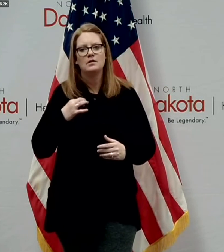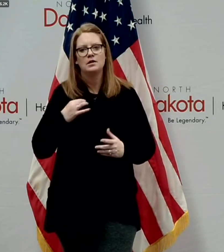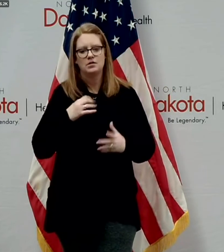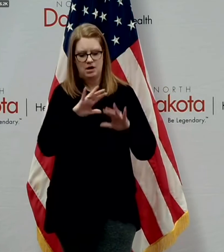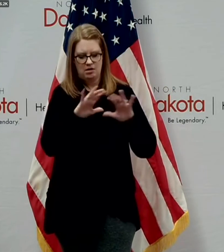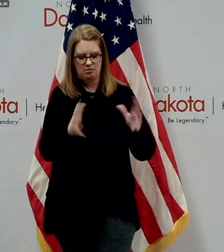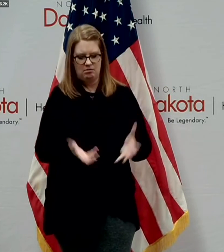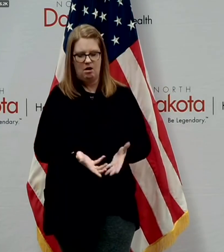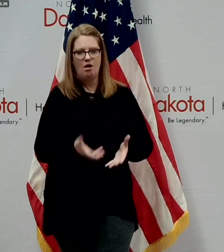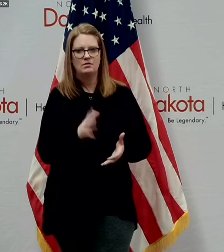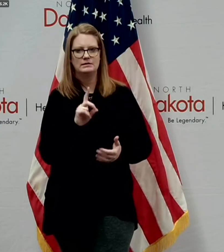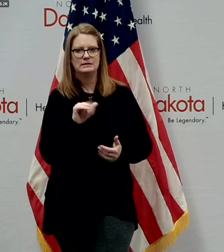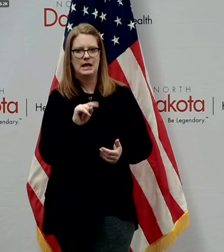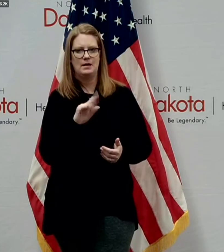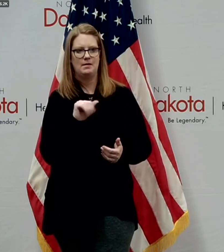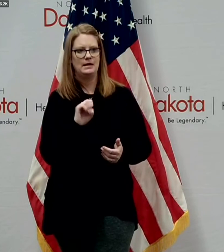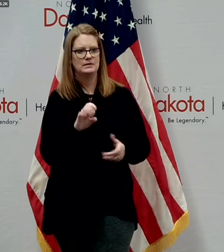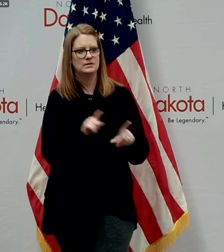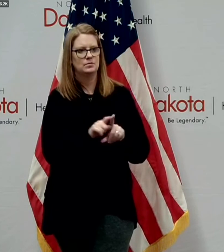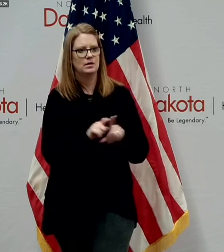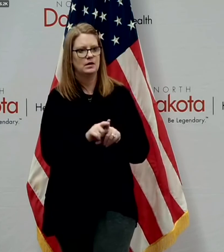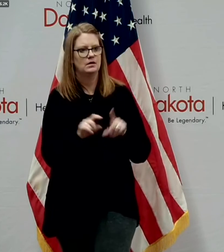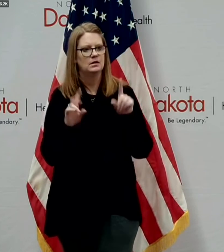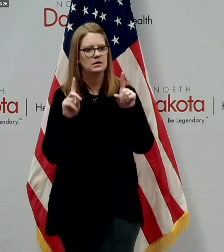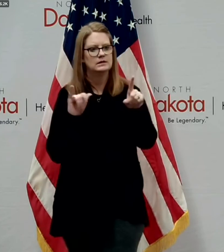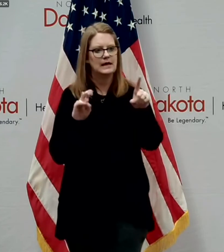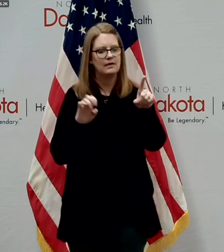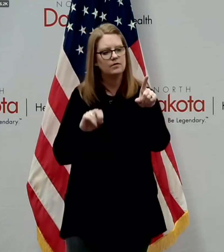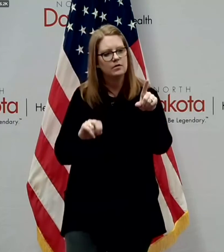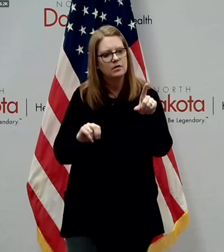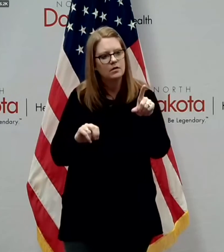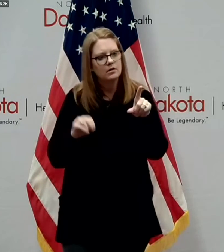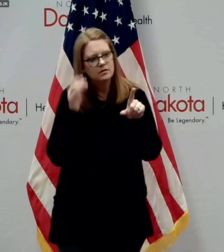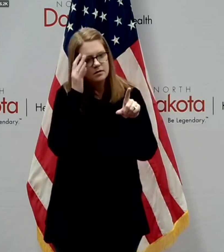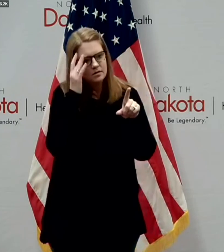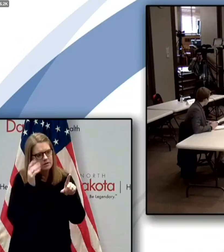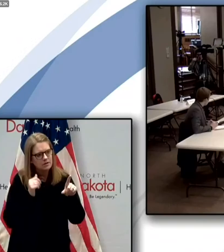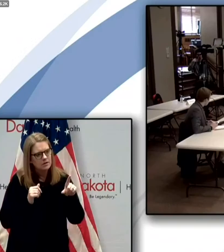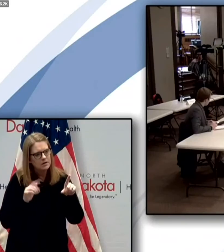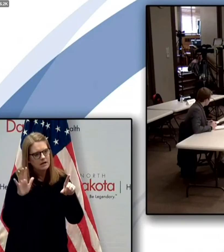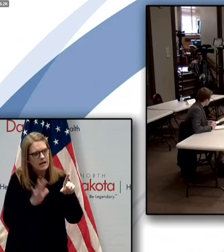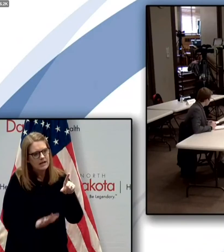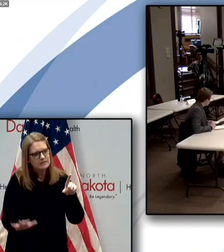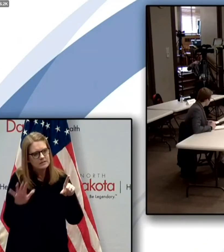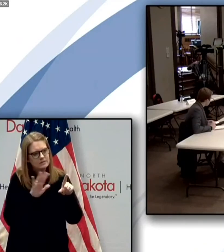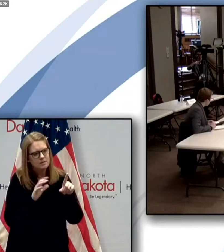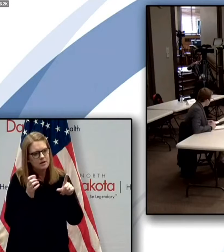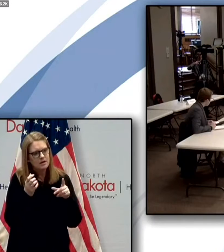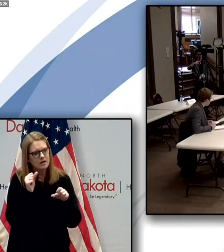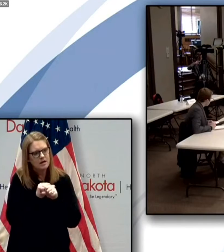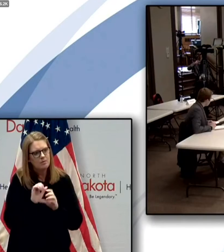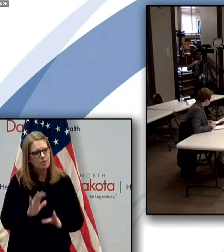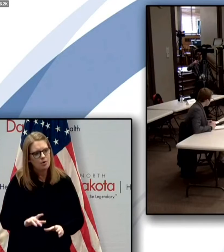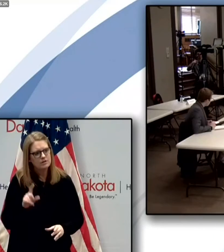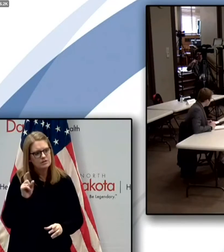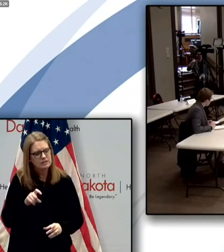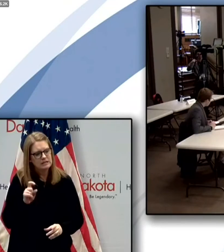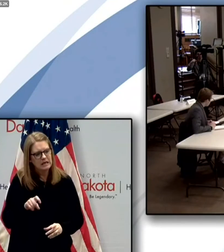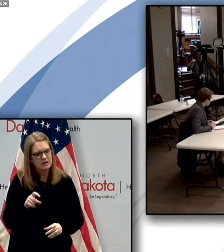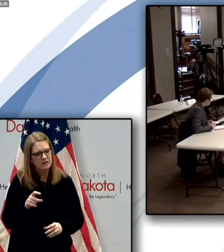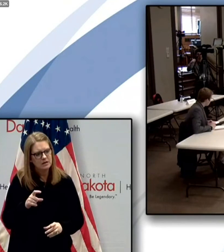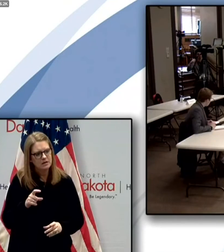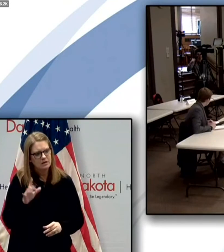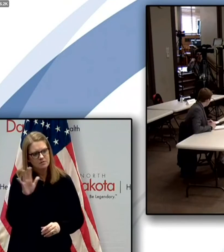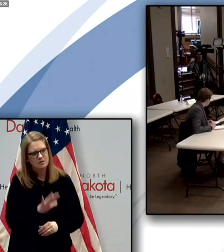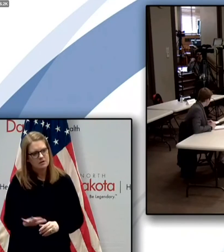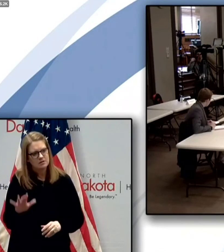well. Yes. I'd just like to follow up on that. Do you have a rough estimate about how many employees you'd need if you actually